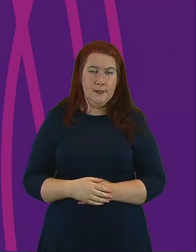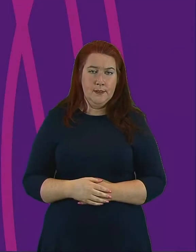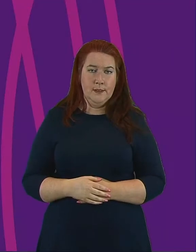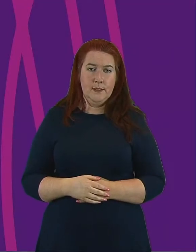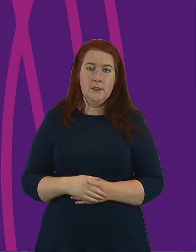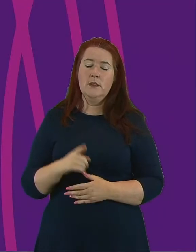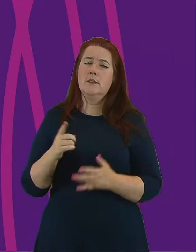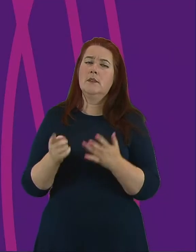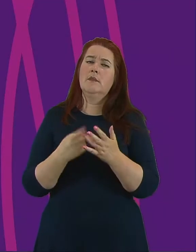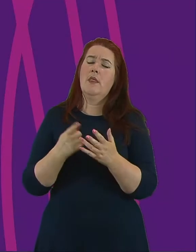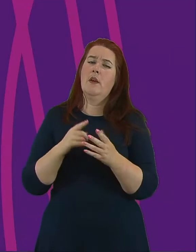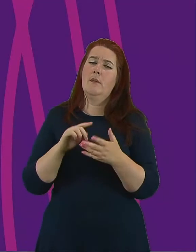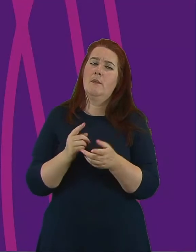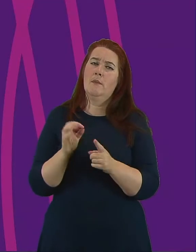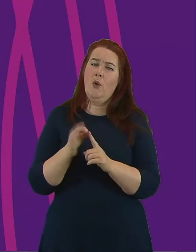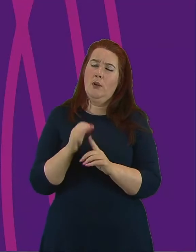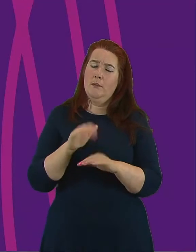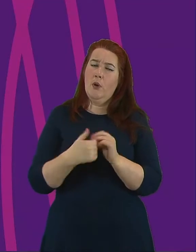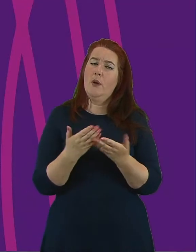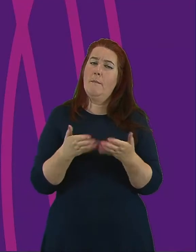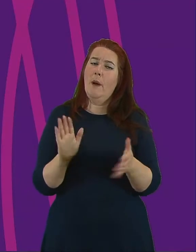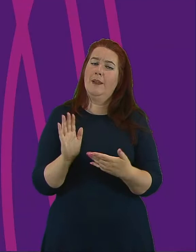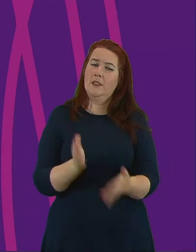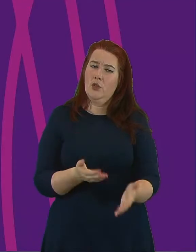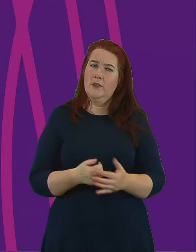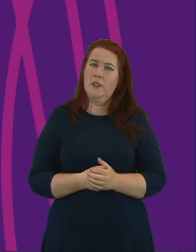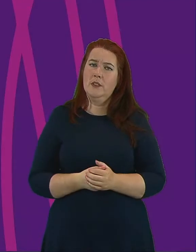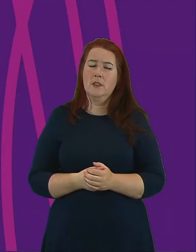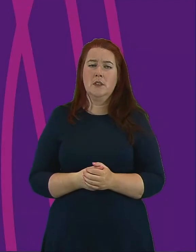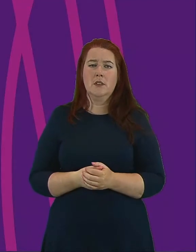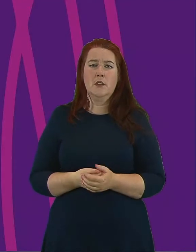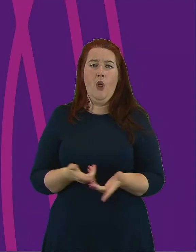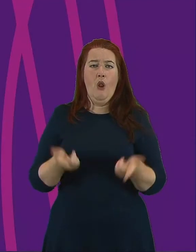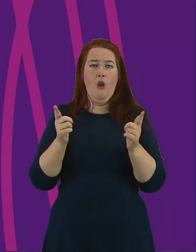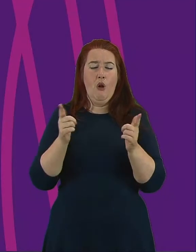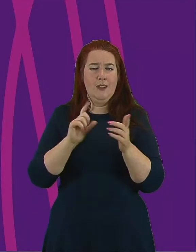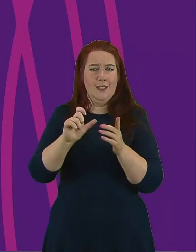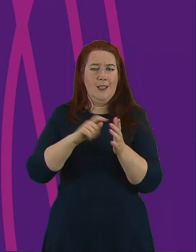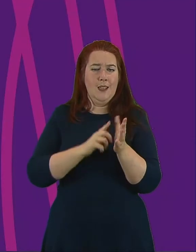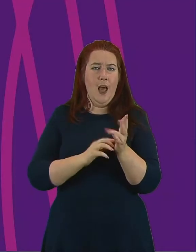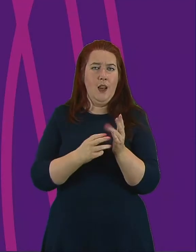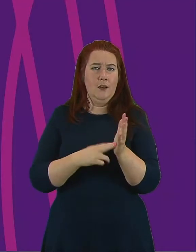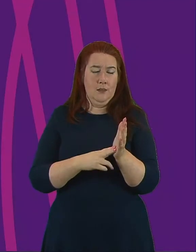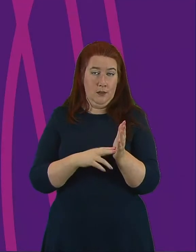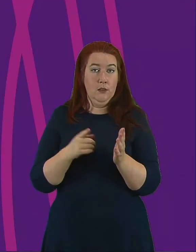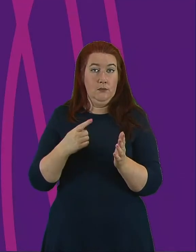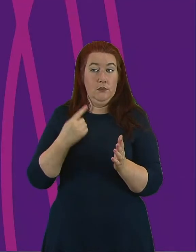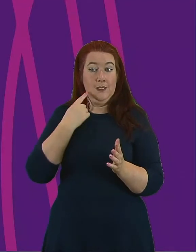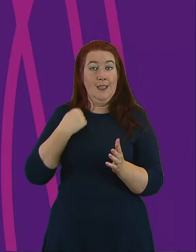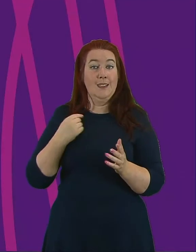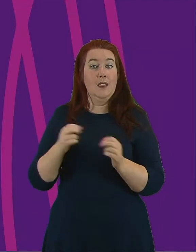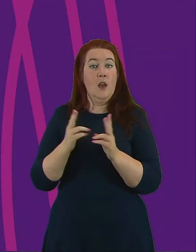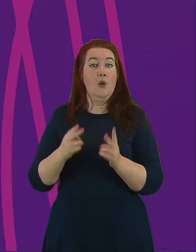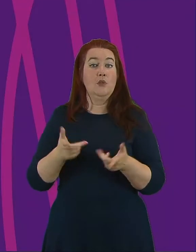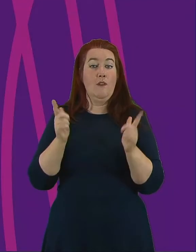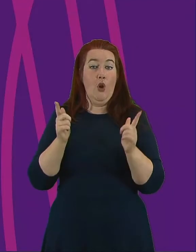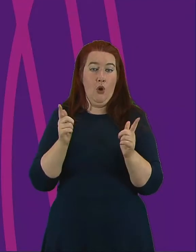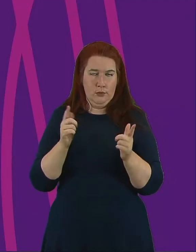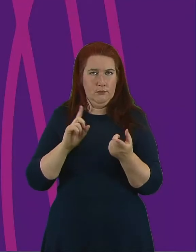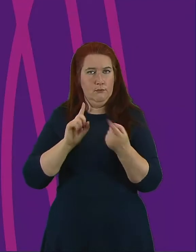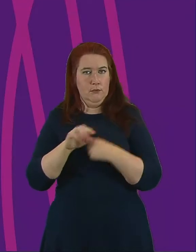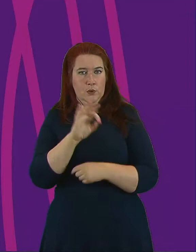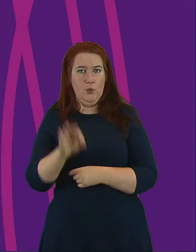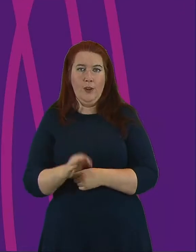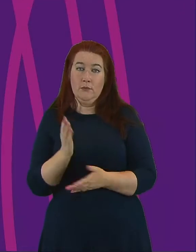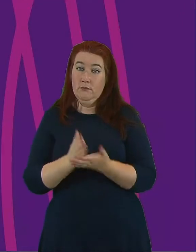services, which I just want to dwell on for 1 second. Martin Callanan, Lord Callanan, in the House of Lords yesterday, answering a question from David Wigley, gave the game away